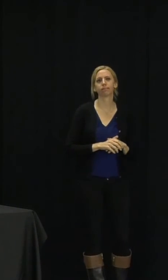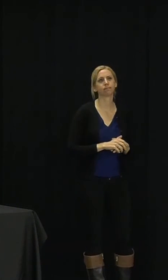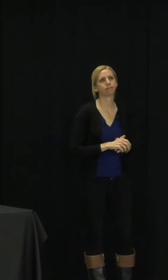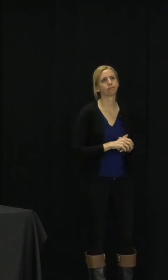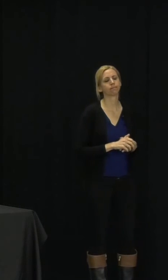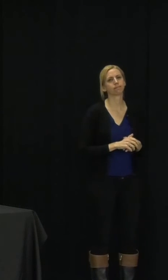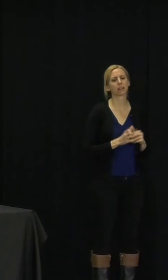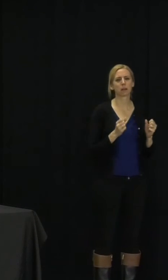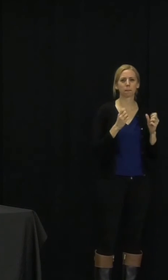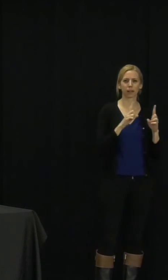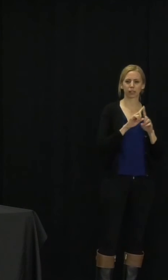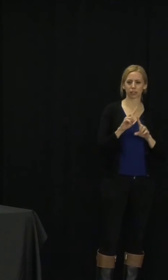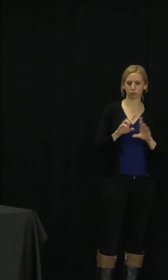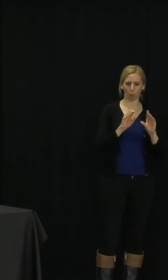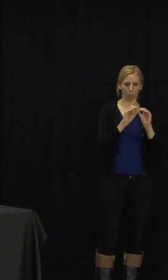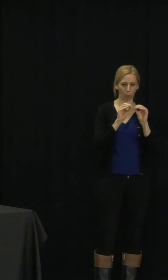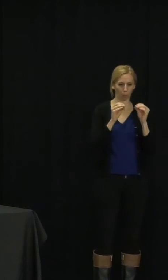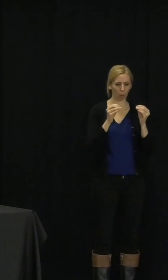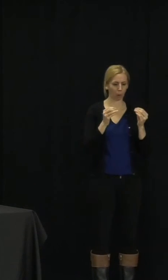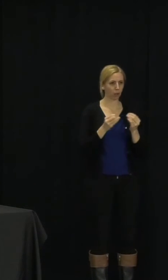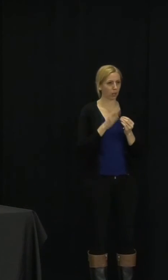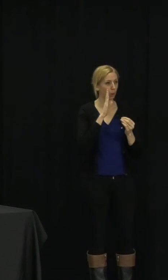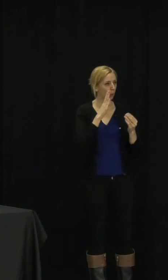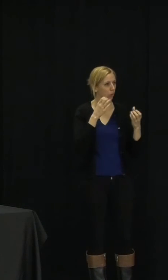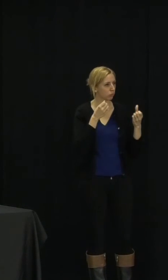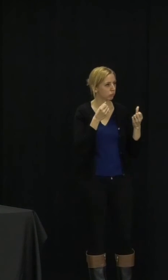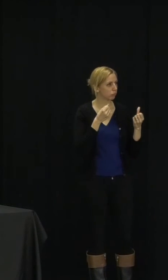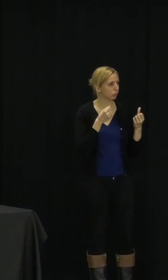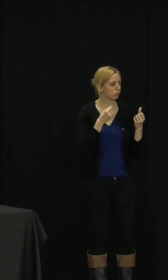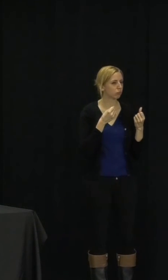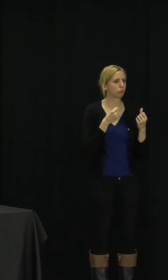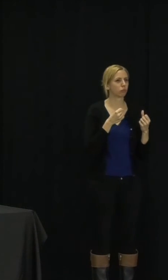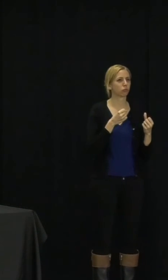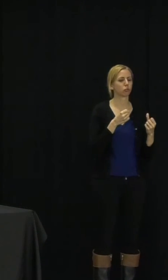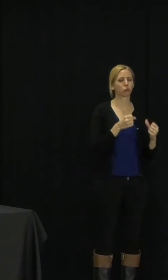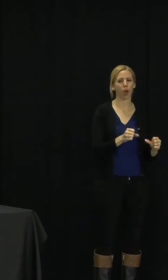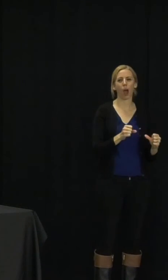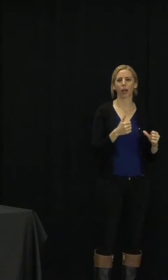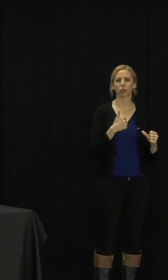program to address inequality and inclusion.